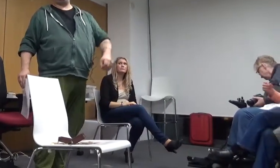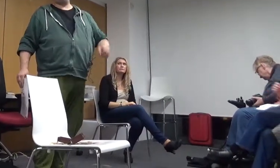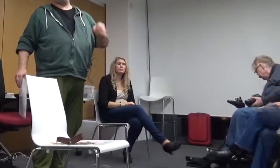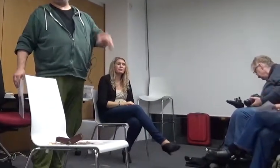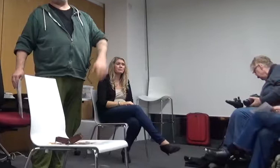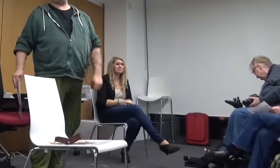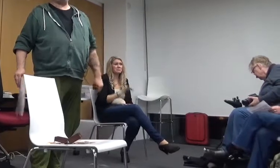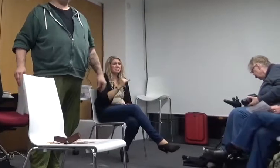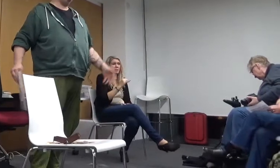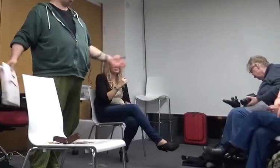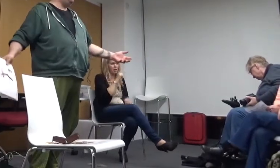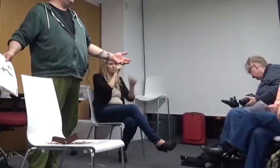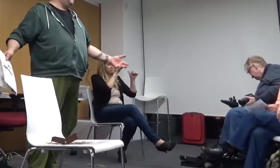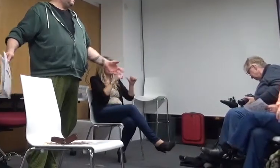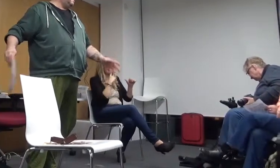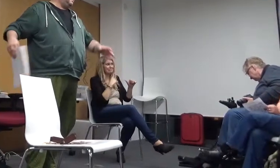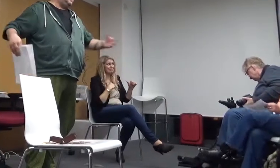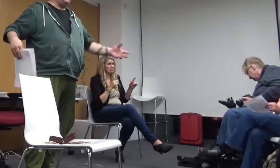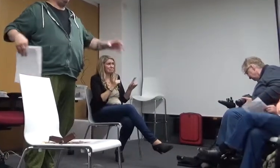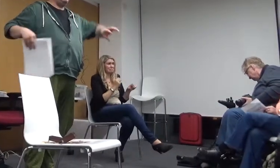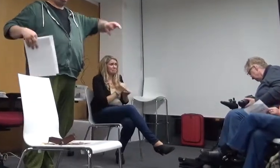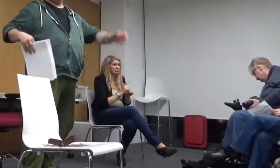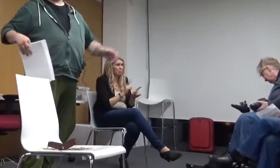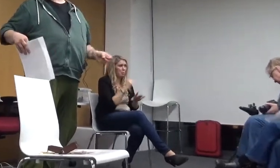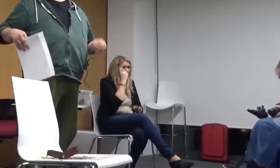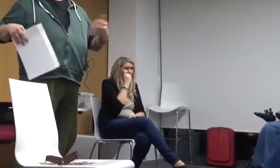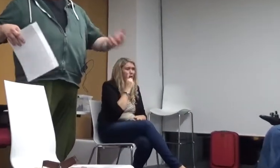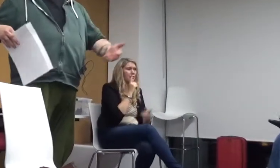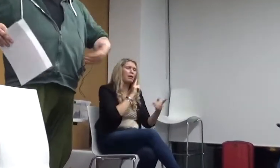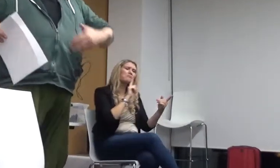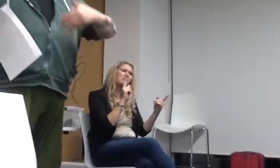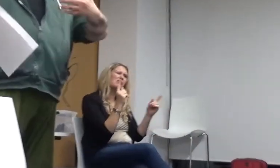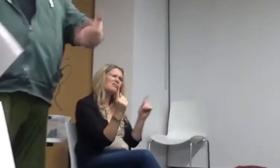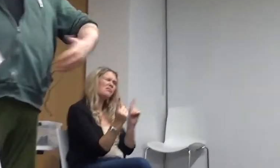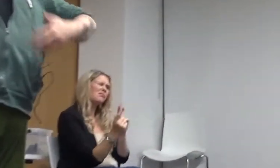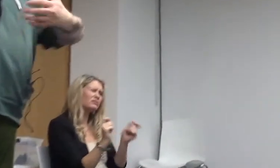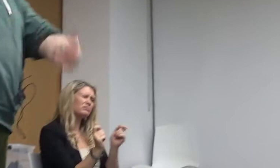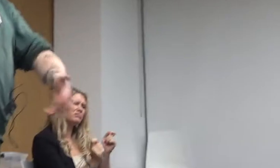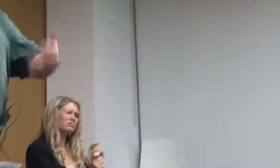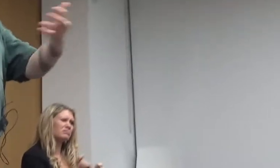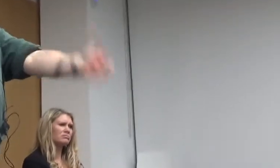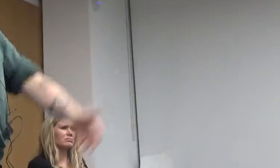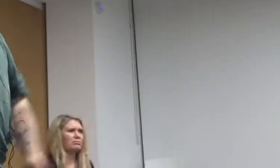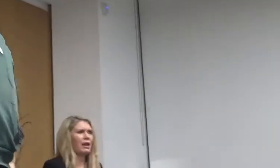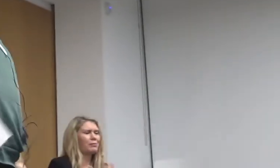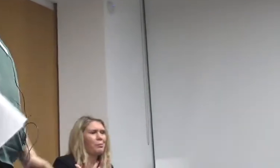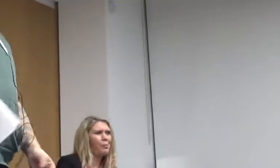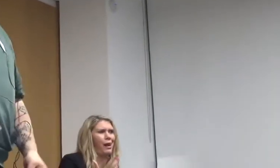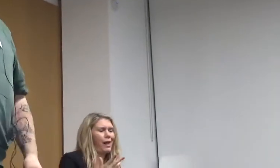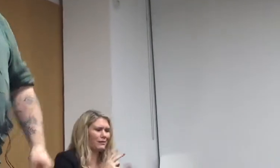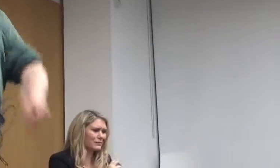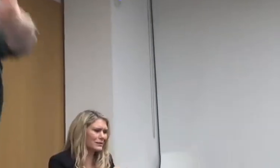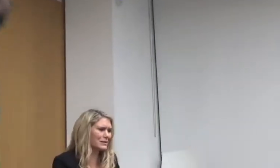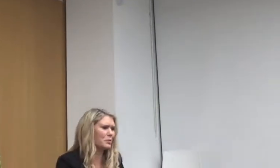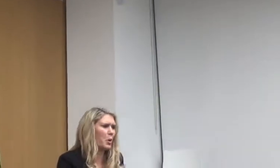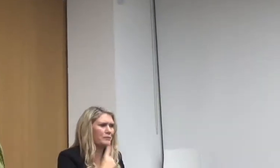tells you what to do and what to think, but take that and turn it around and play with it and experiment and explore and say your own thing in your